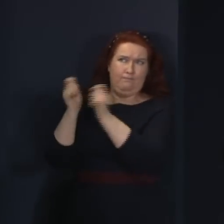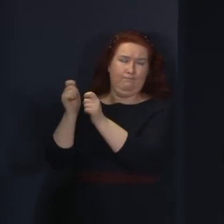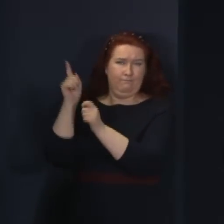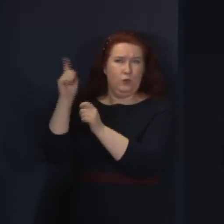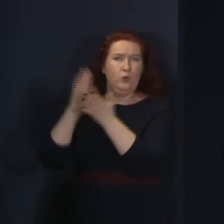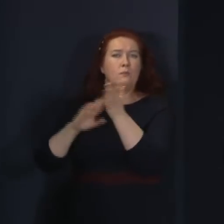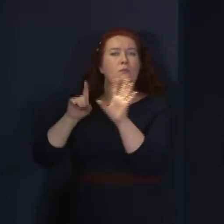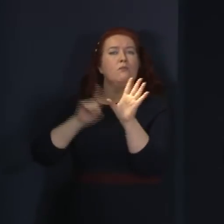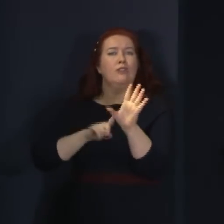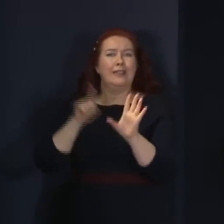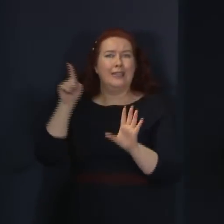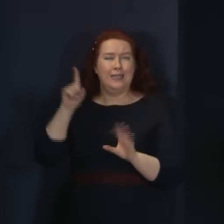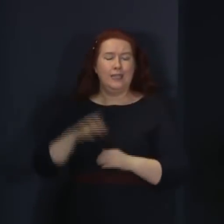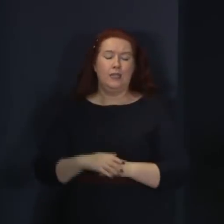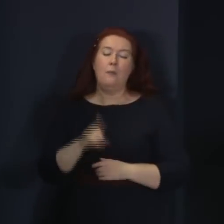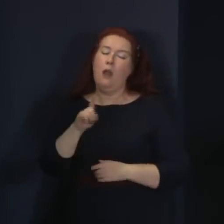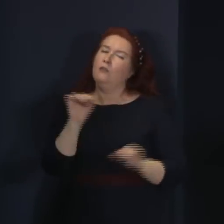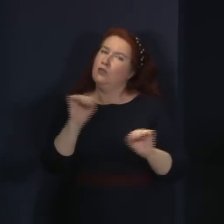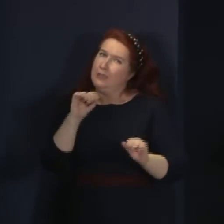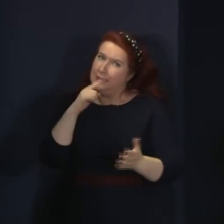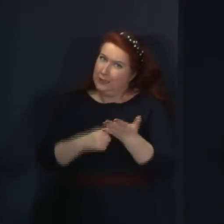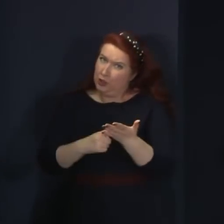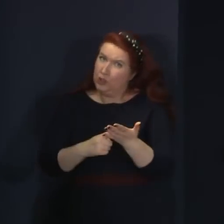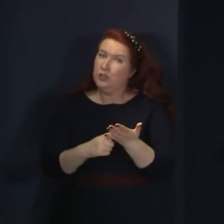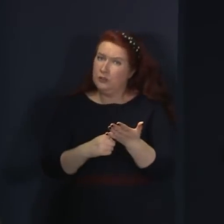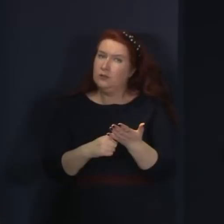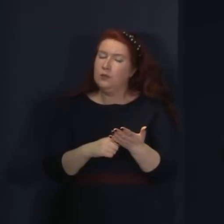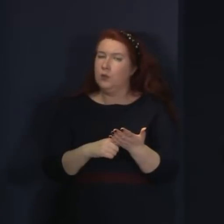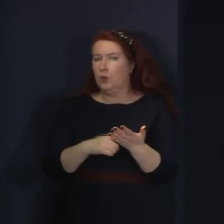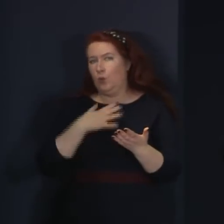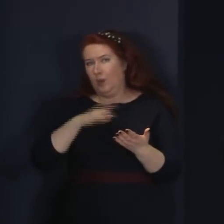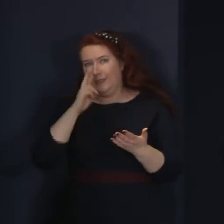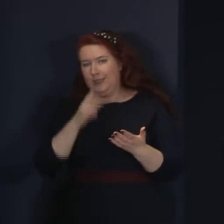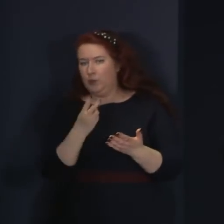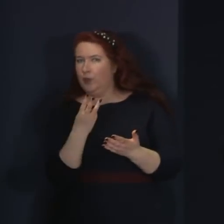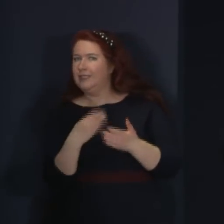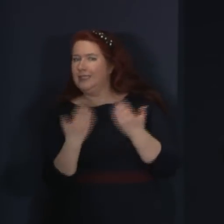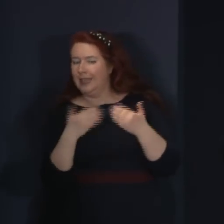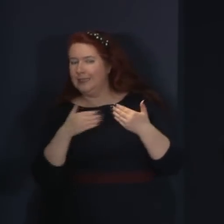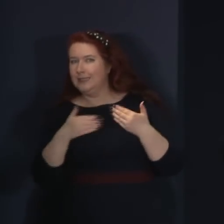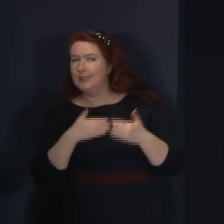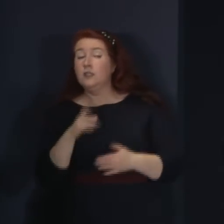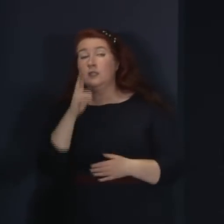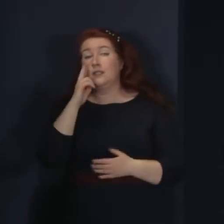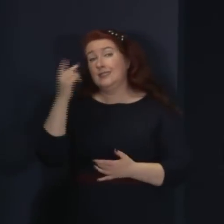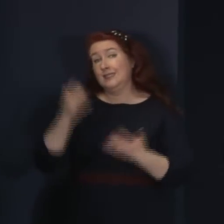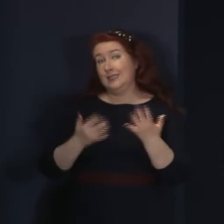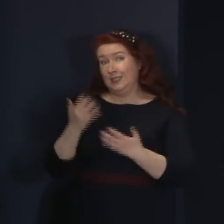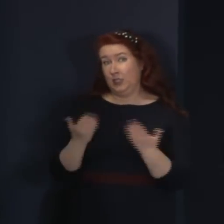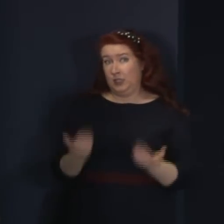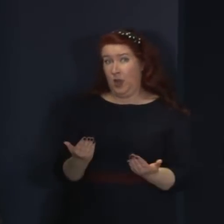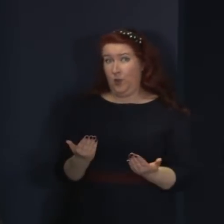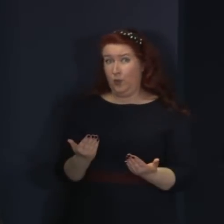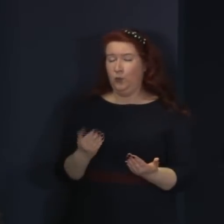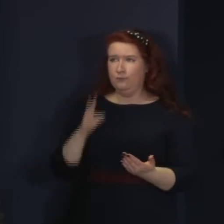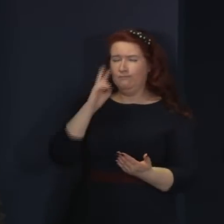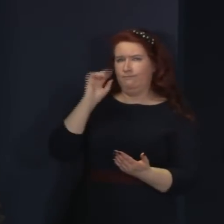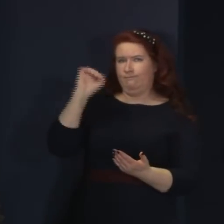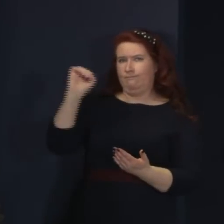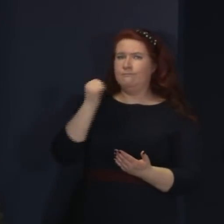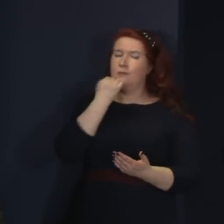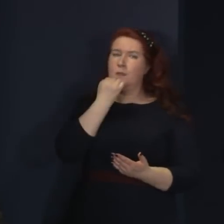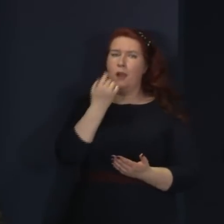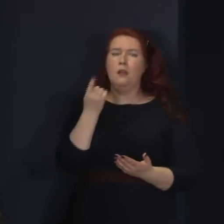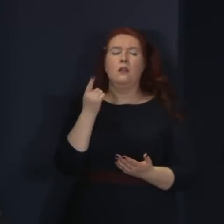in time. So decisions still to be finally made on that, depending on what happens over the next few days. But if you look at the data just now, the current case rate of